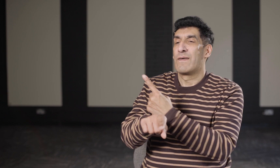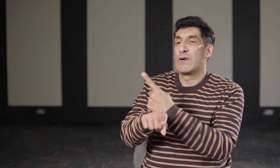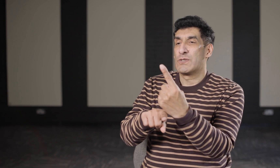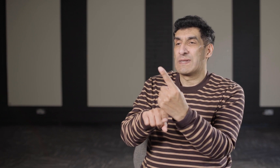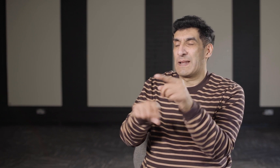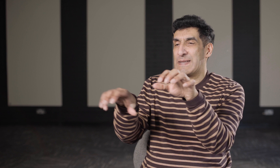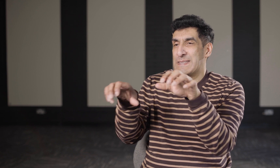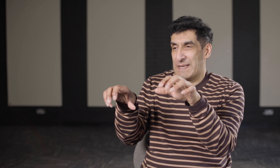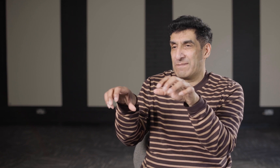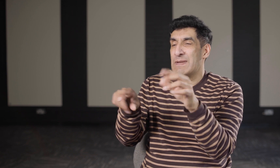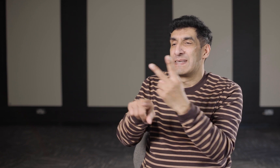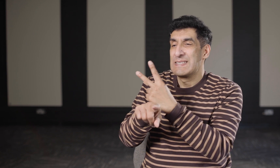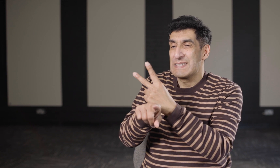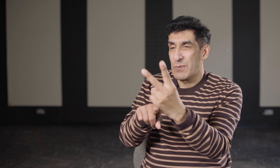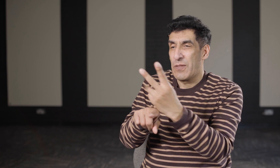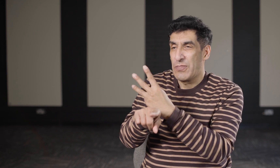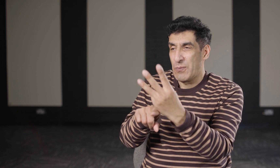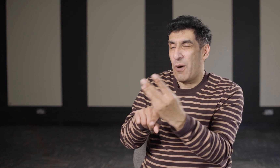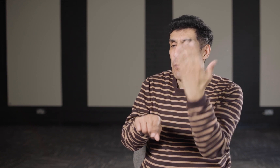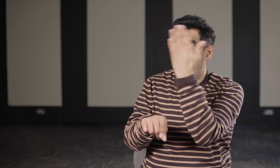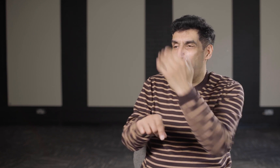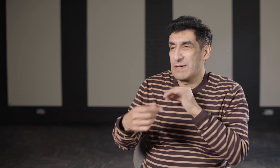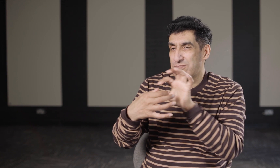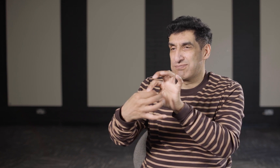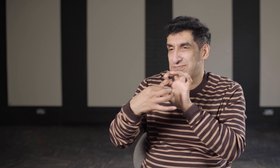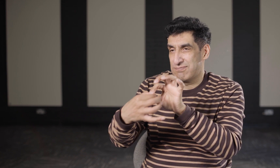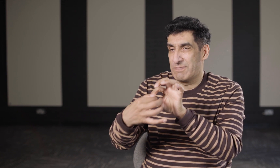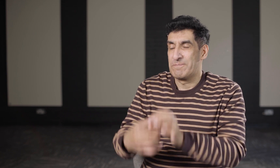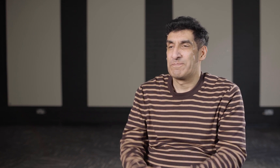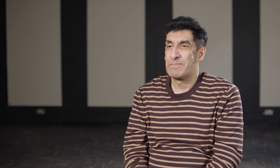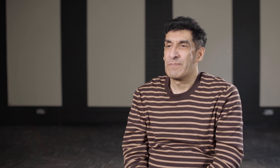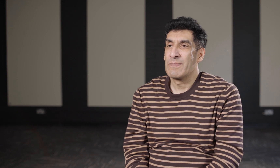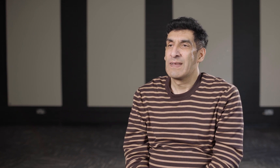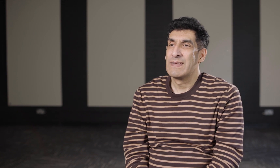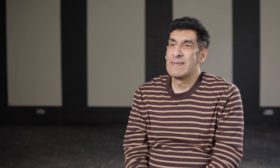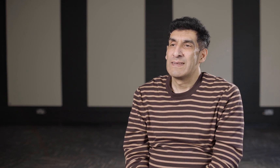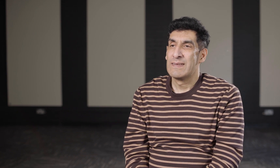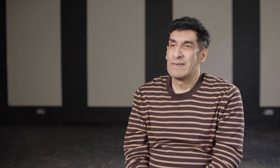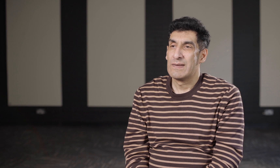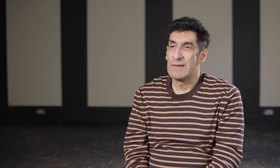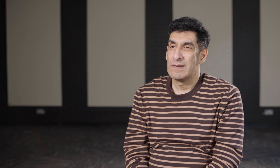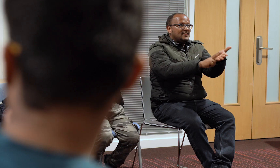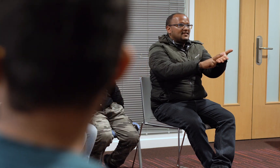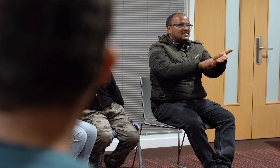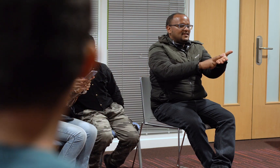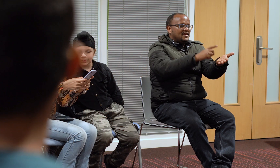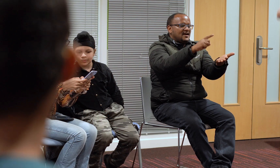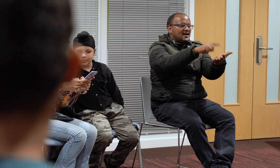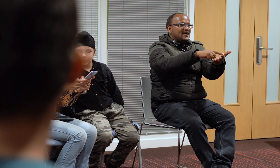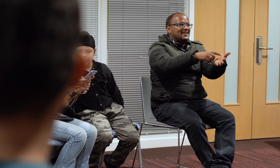first week, I feel that they're quite stiff, even in movement and attitude. And second and third week, they start to